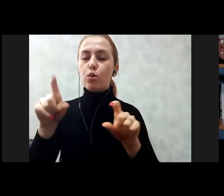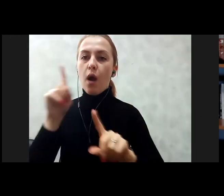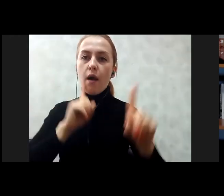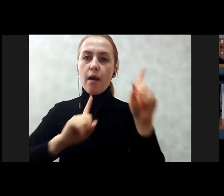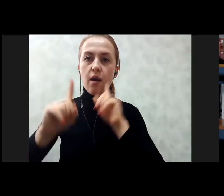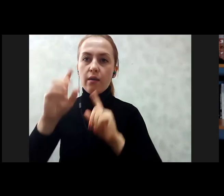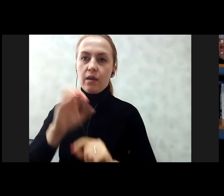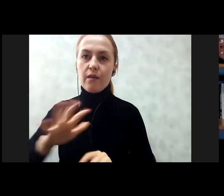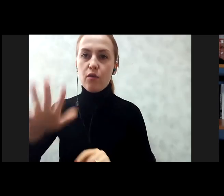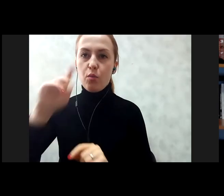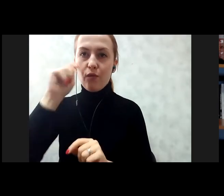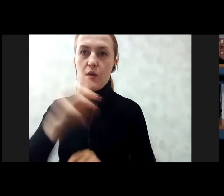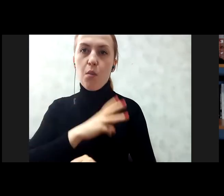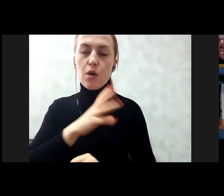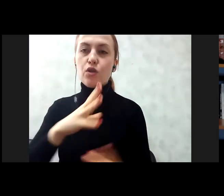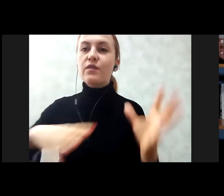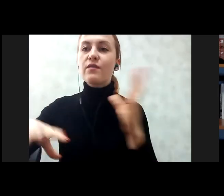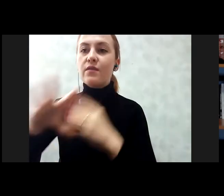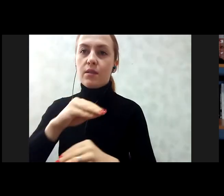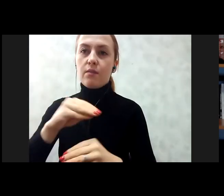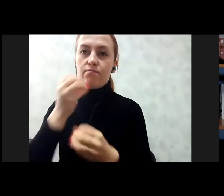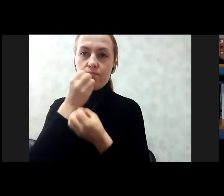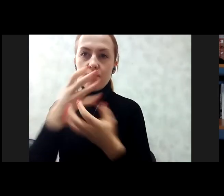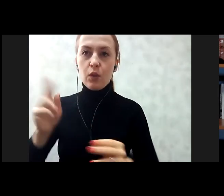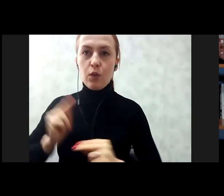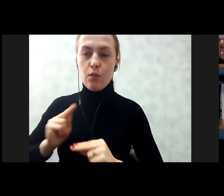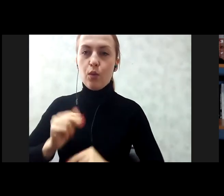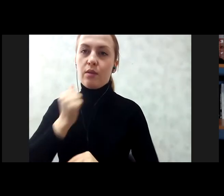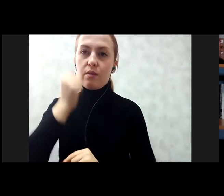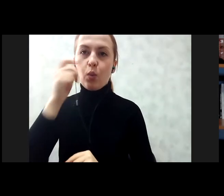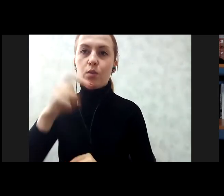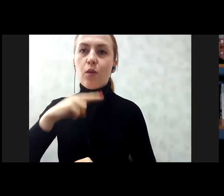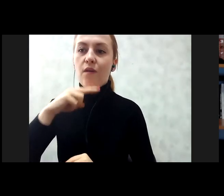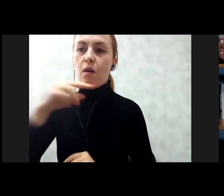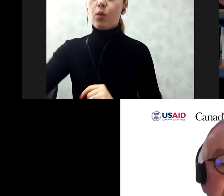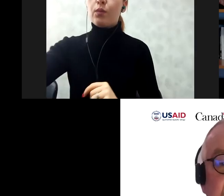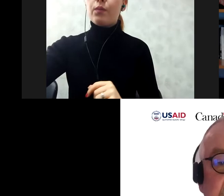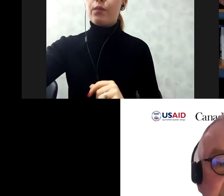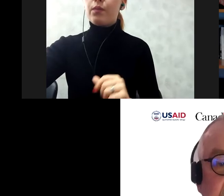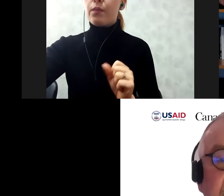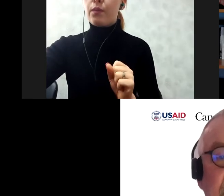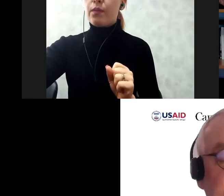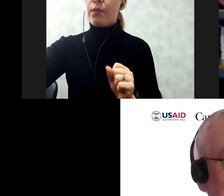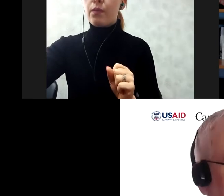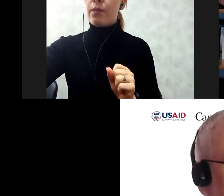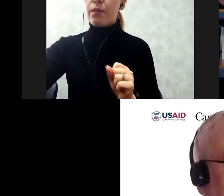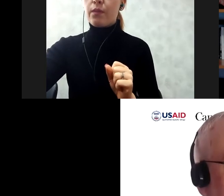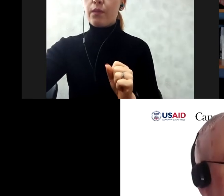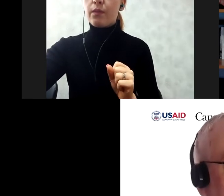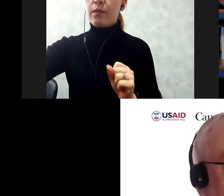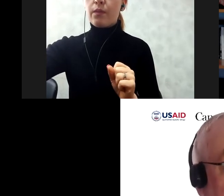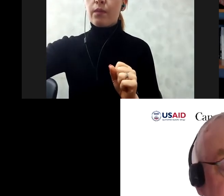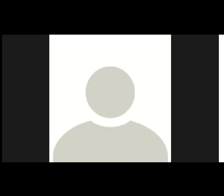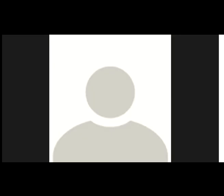CEC, and Council of Europe's office in Ukraine. Thank you very much. Thank you very much,